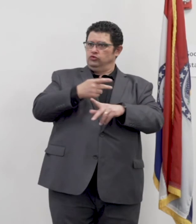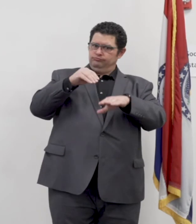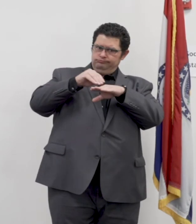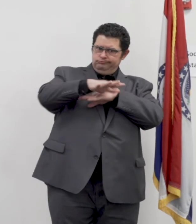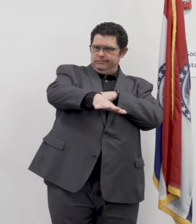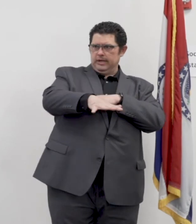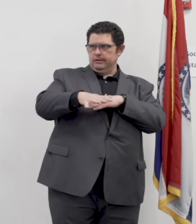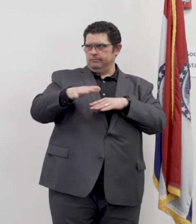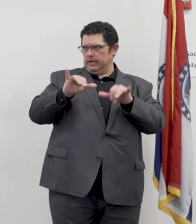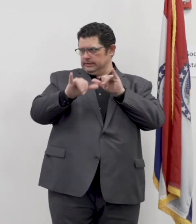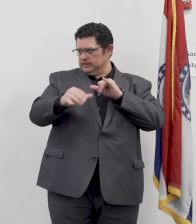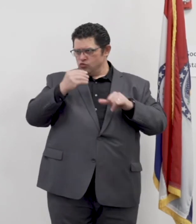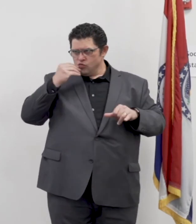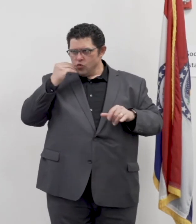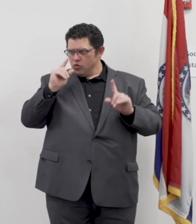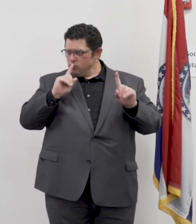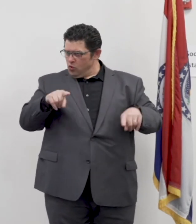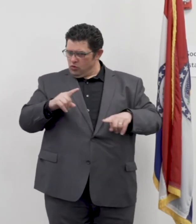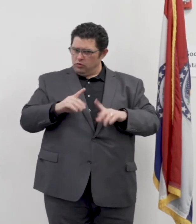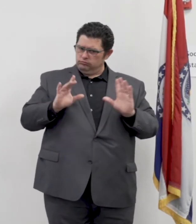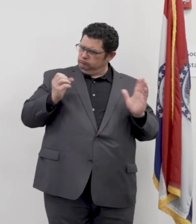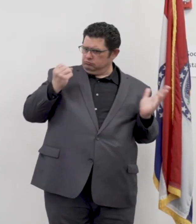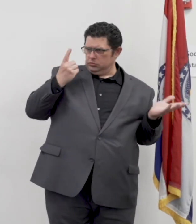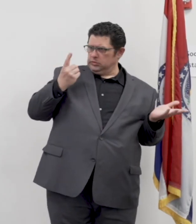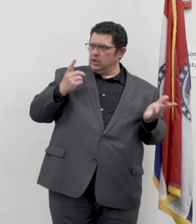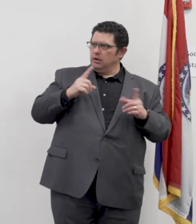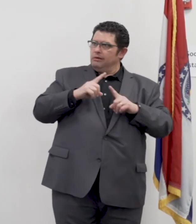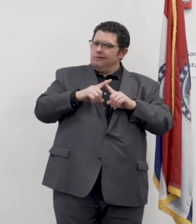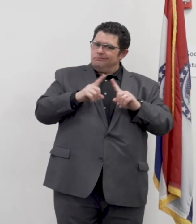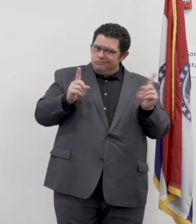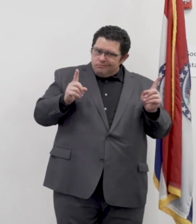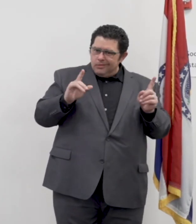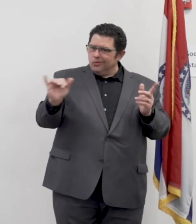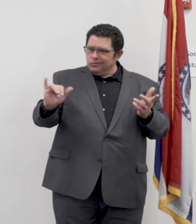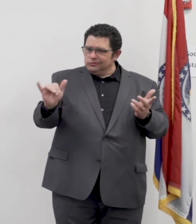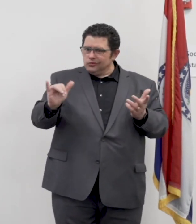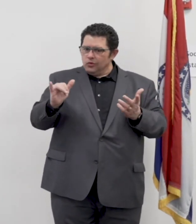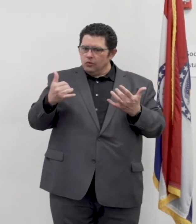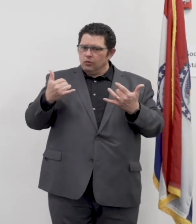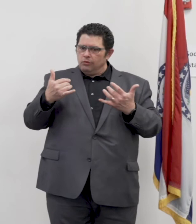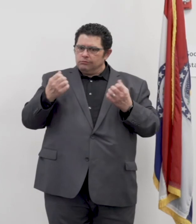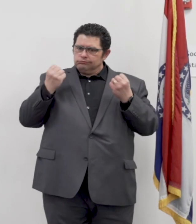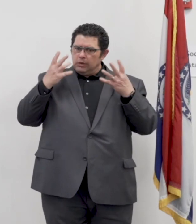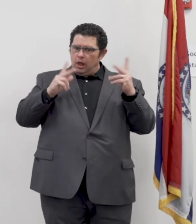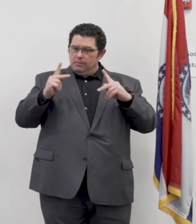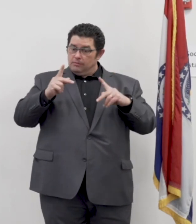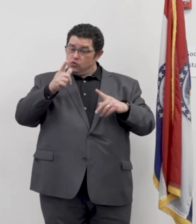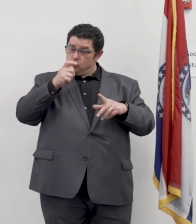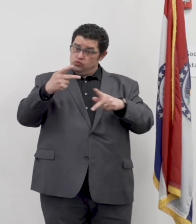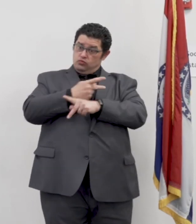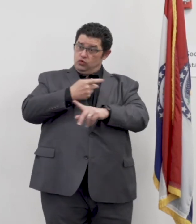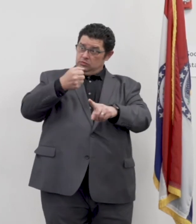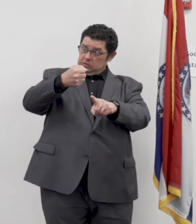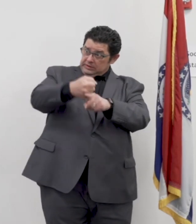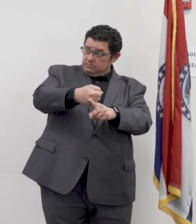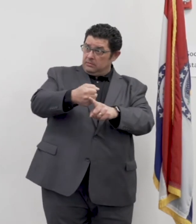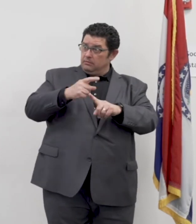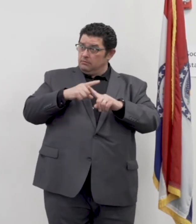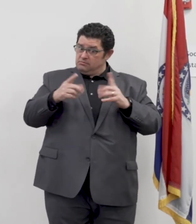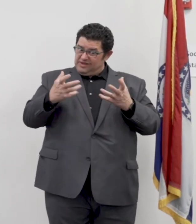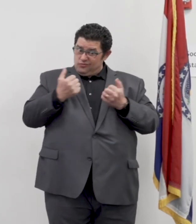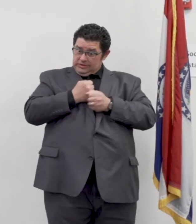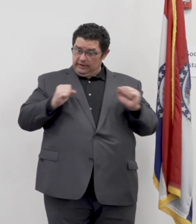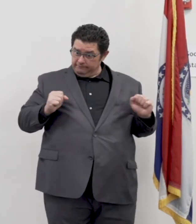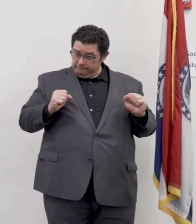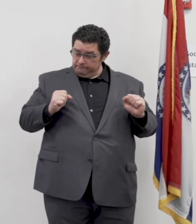there's still a lot of people who are adversely affected who want to be safe. And they want to do what's smart, and they